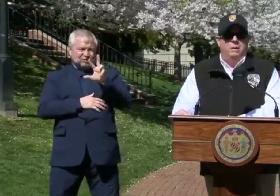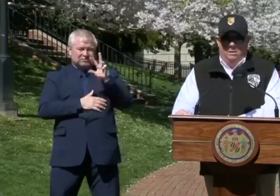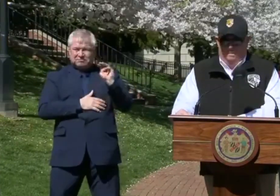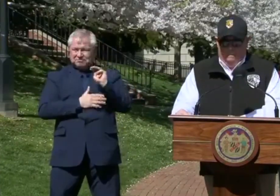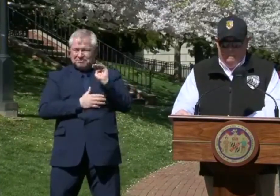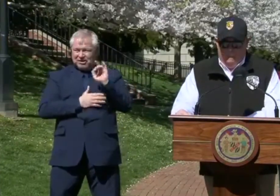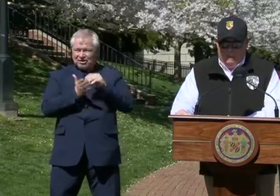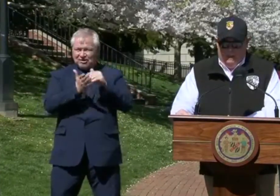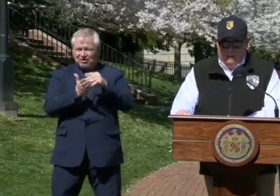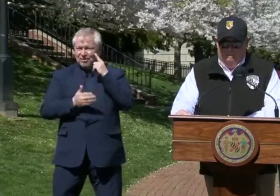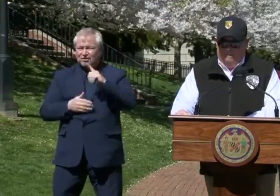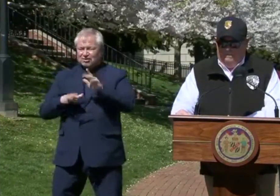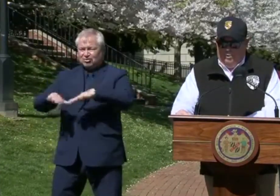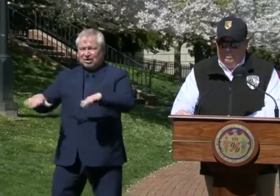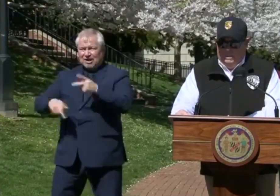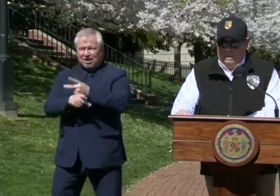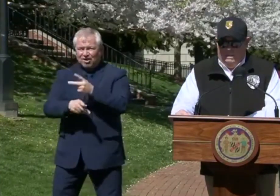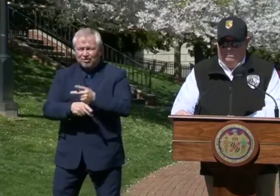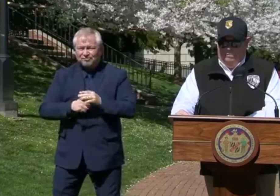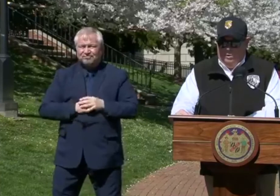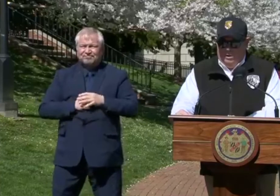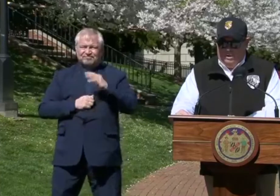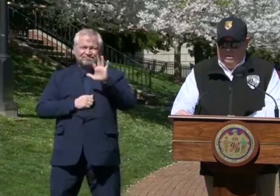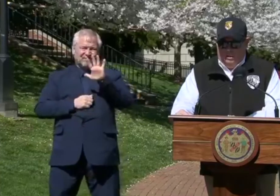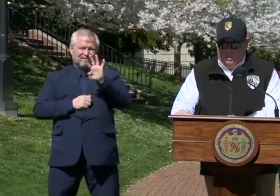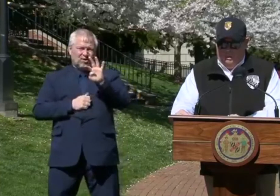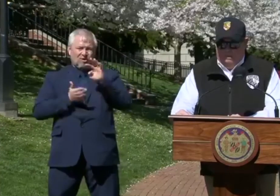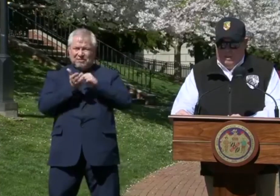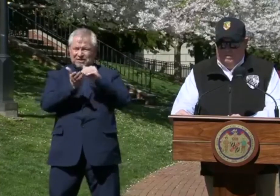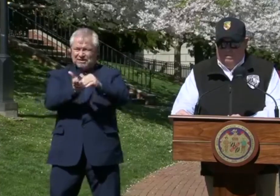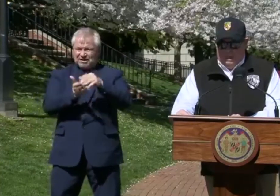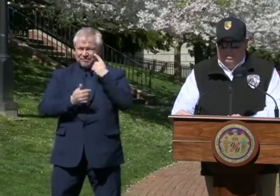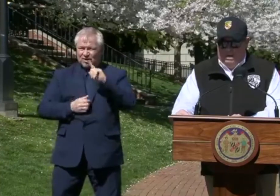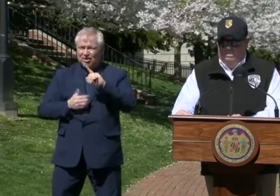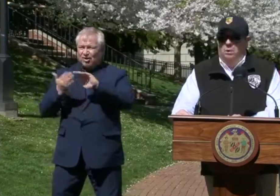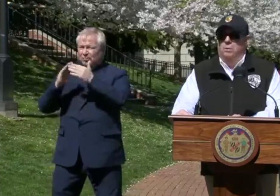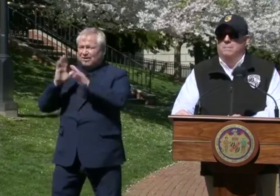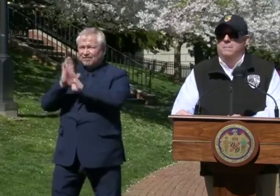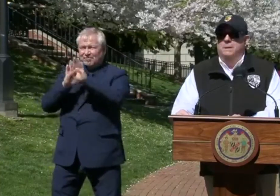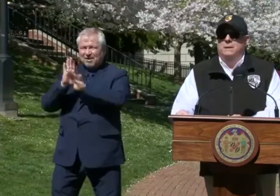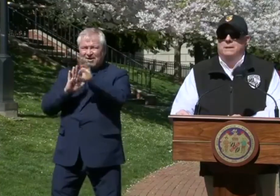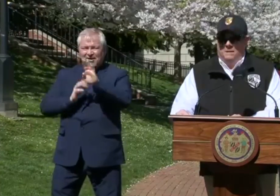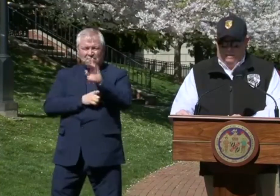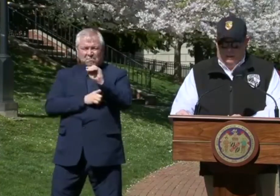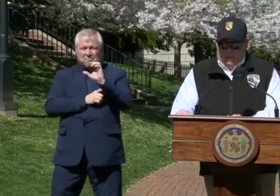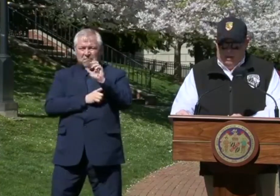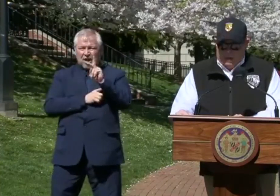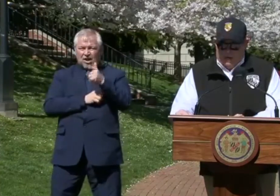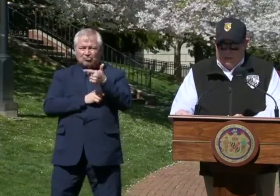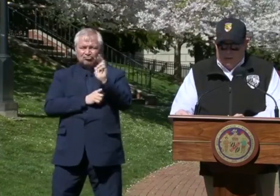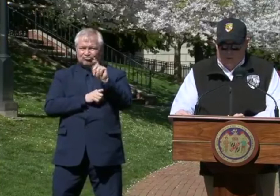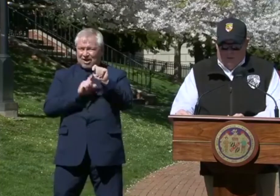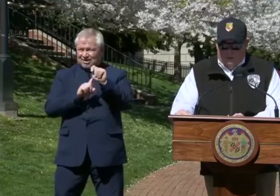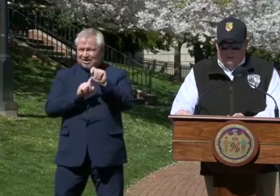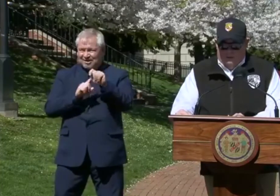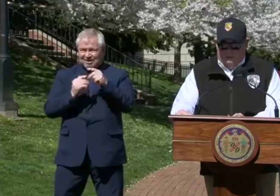in Maryland, and $54 million for the Community Development Block Grant Program. The CARES Act